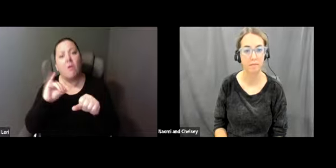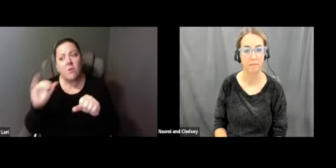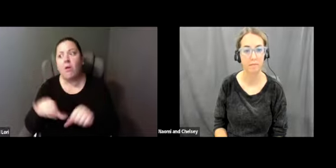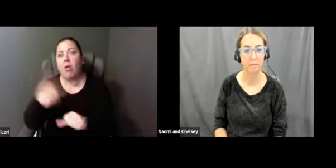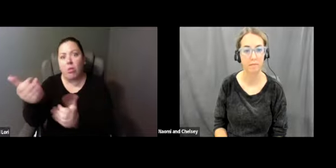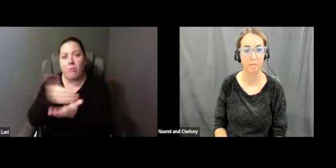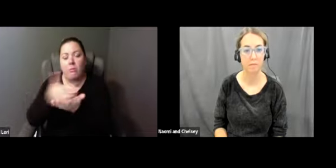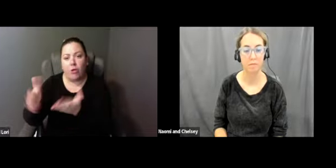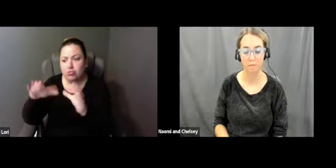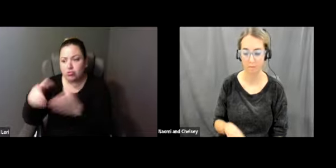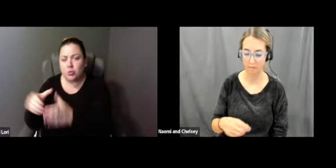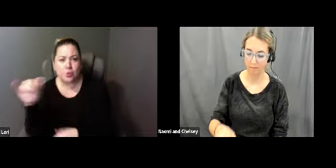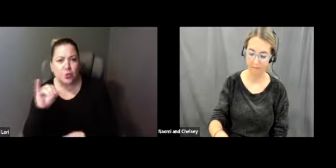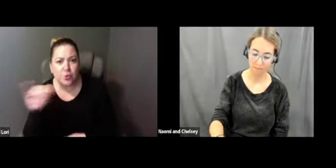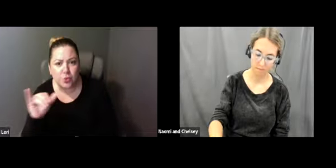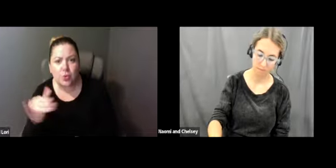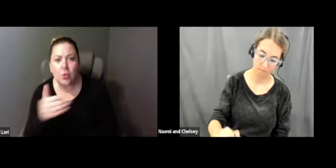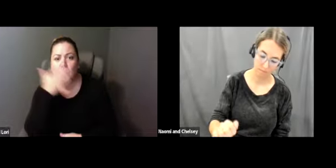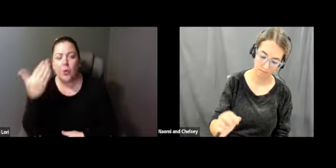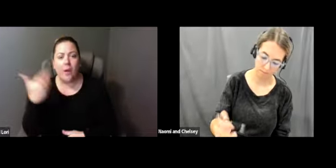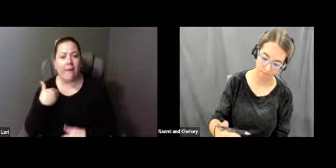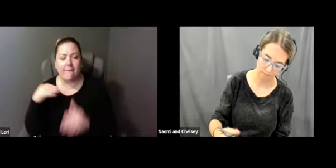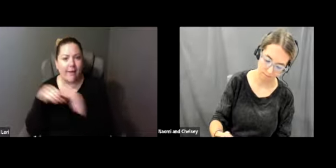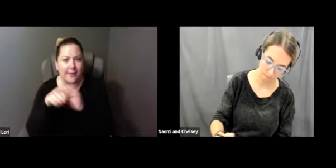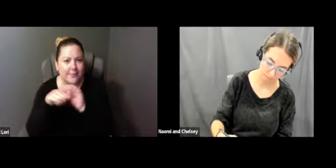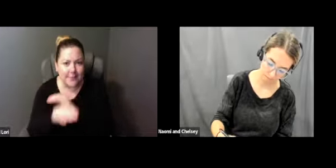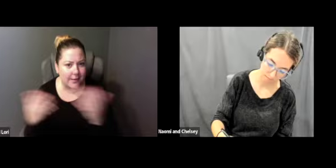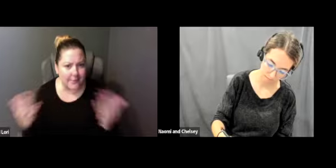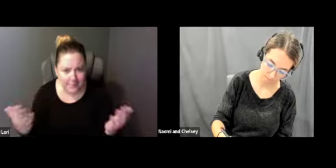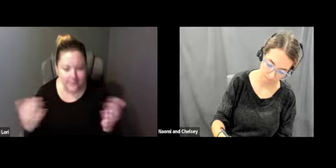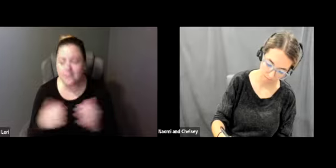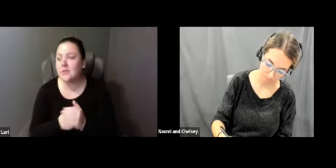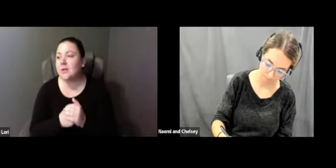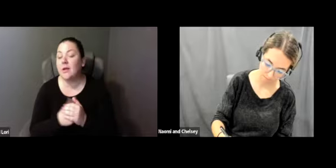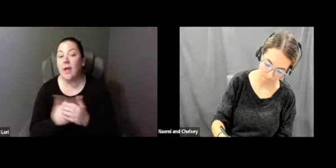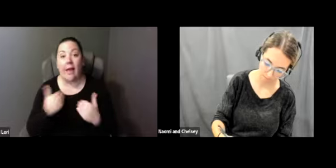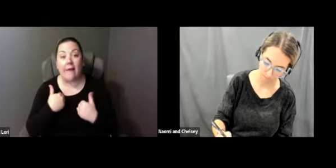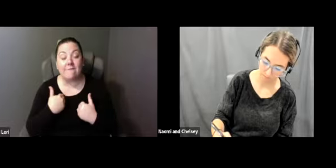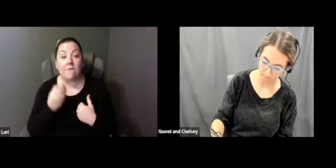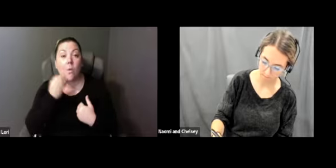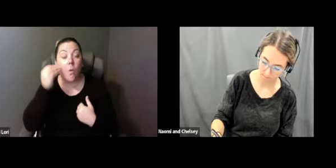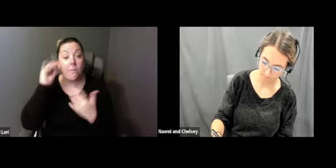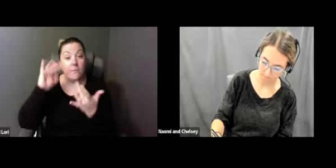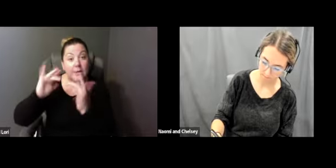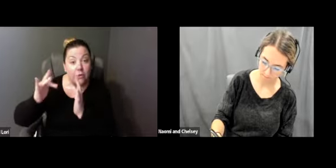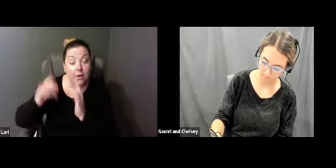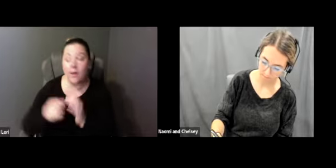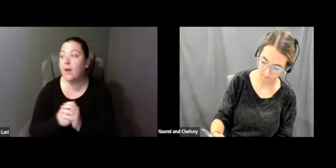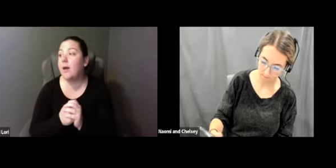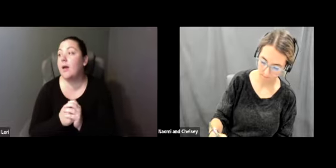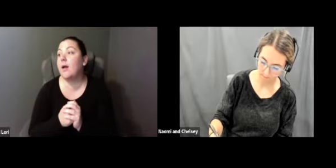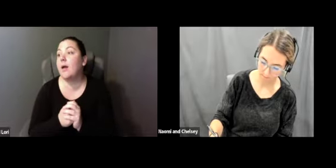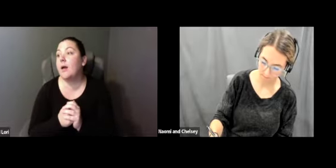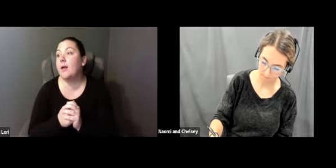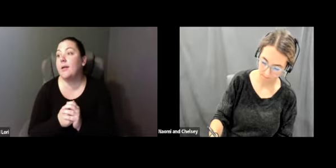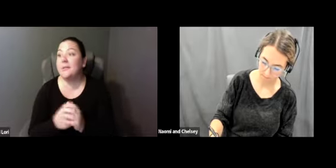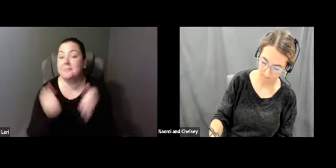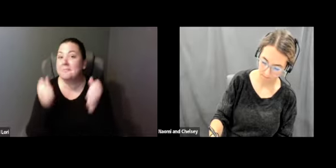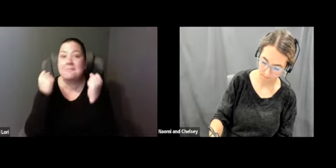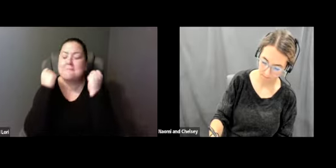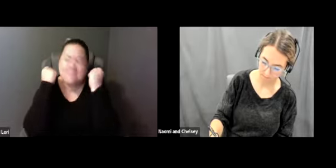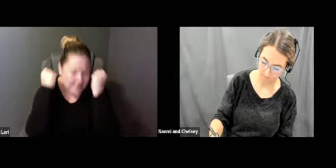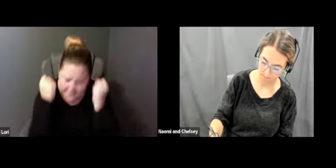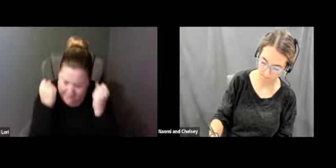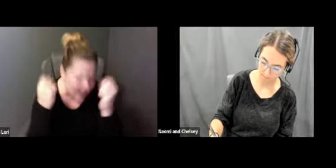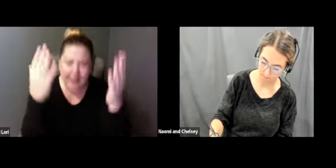often withheld from access to communication, whether or not you have internet at home or hundreds and hundreds of